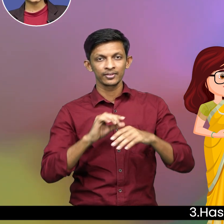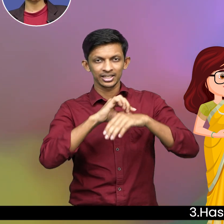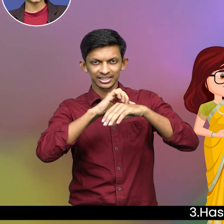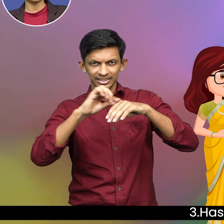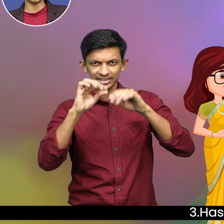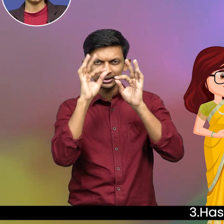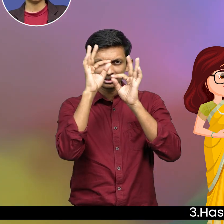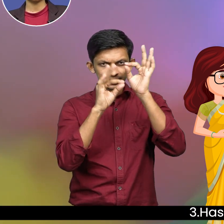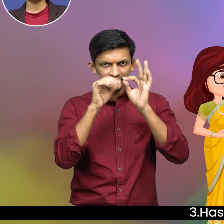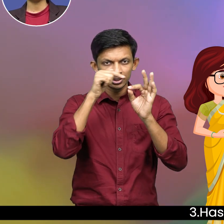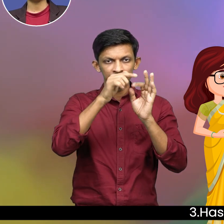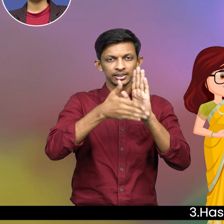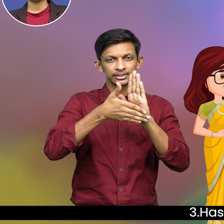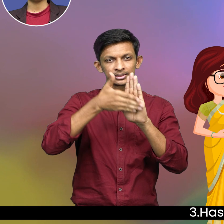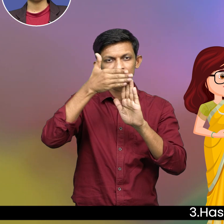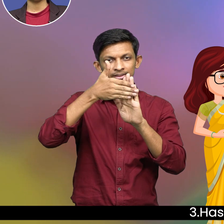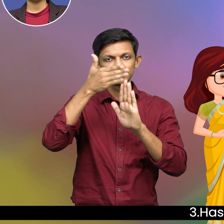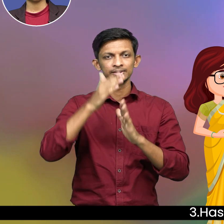has thick cell wall.